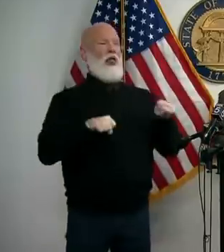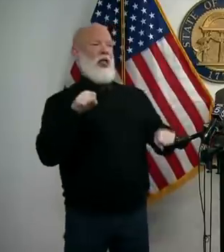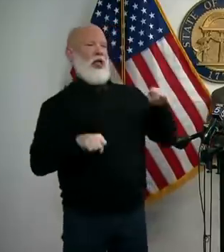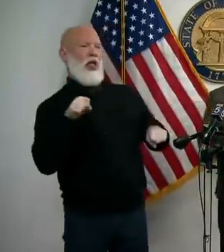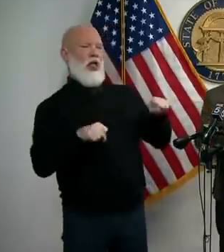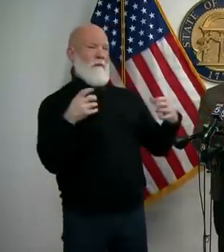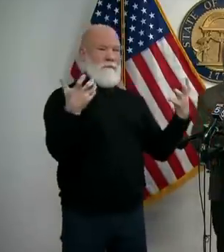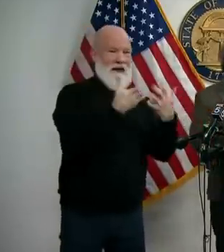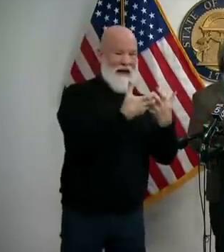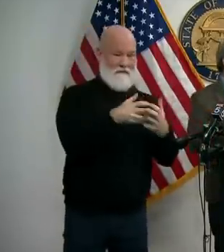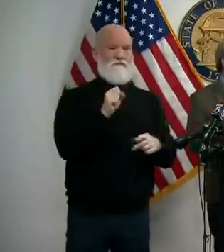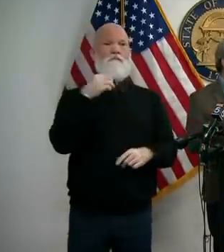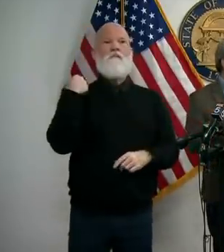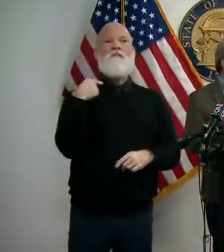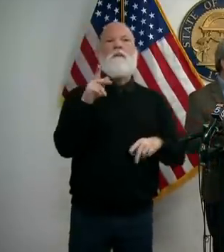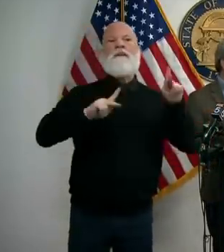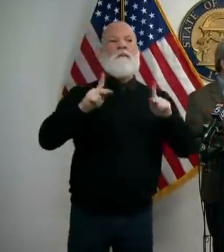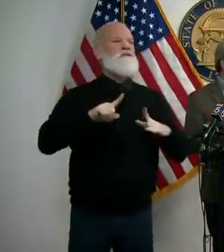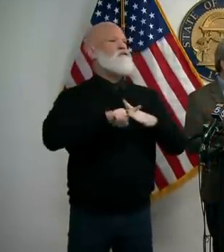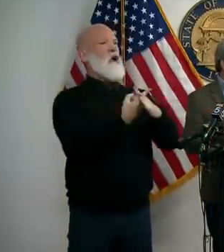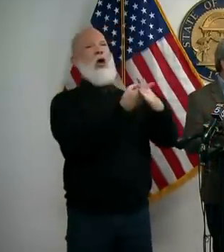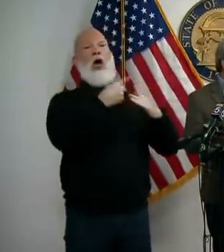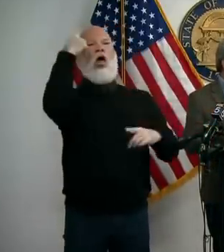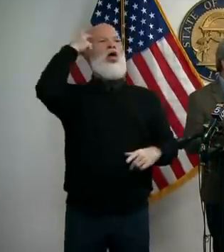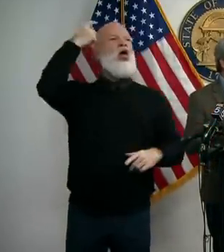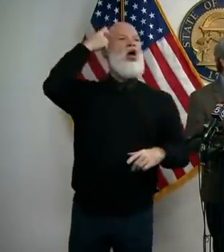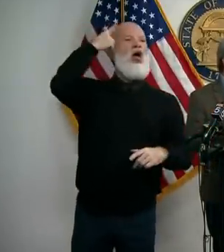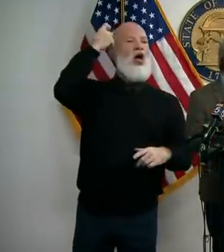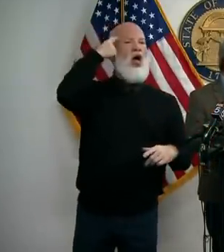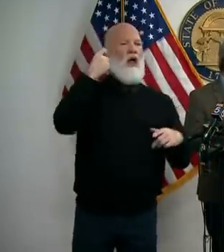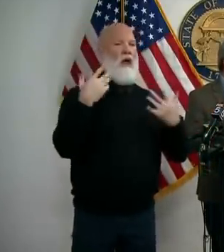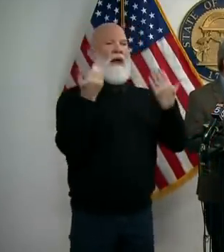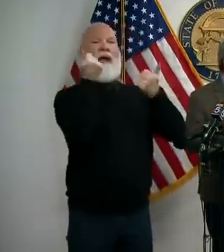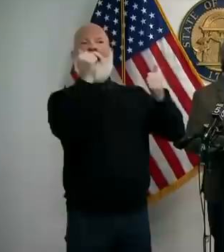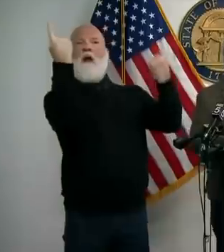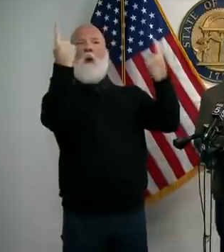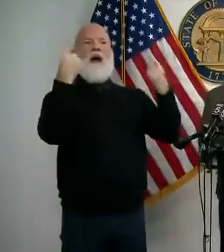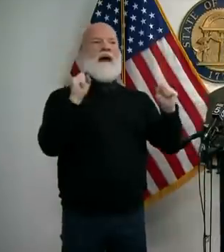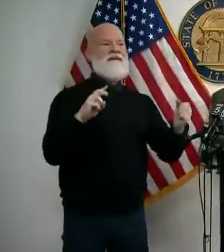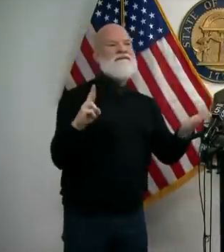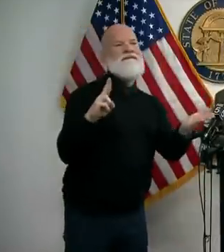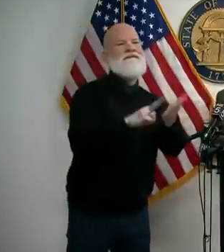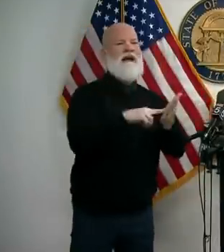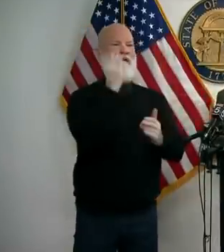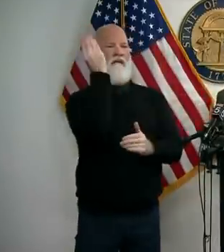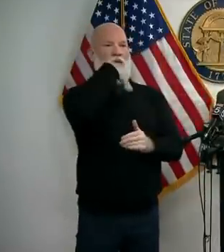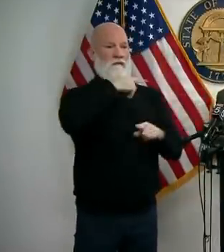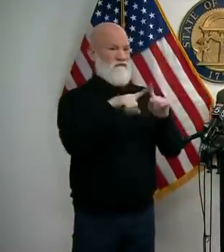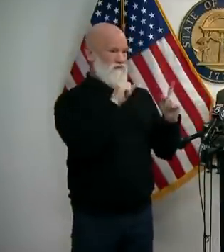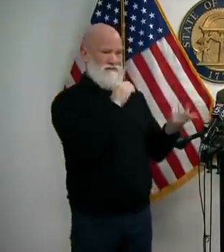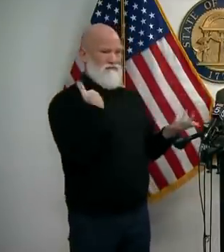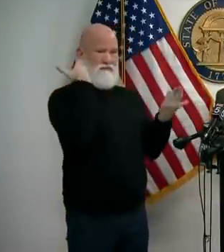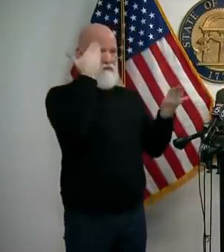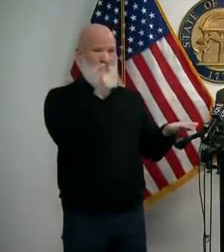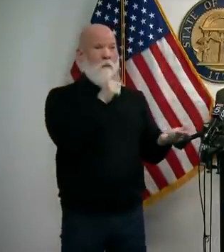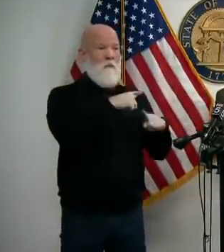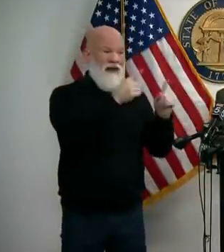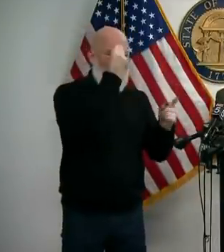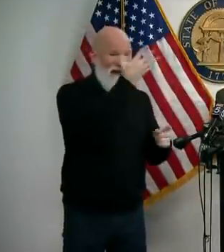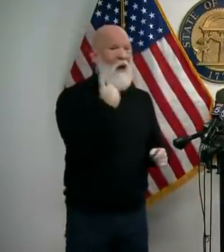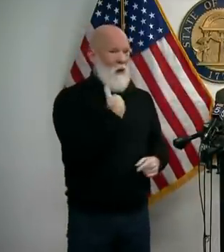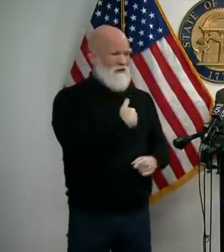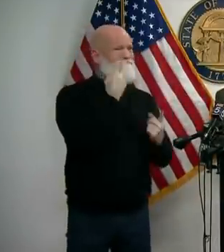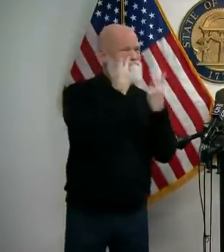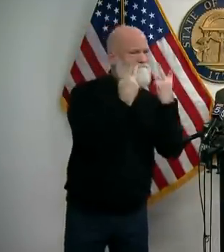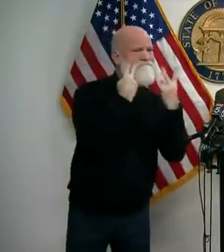because, anybody could choose to take those signatures in. We don't know who actually did it. So we're going to see reforms, I guarantee that. But one of the things